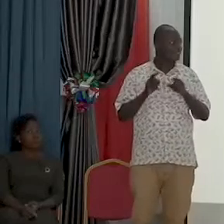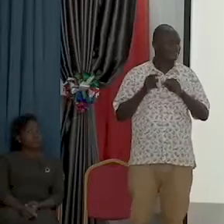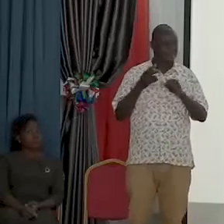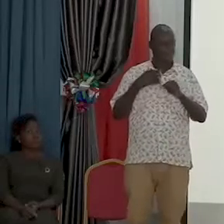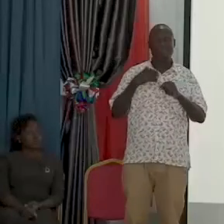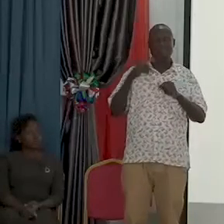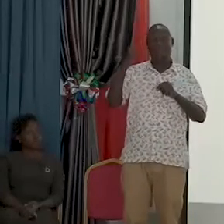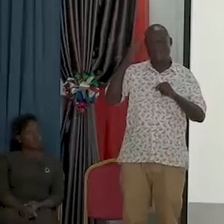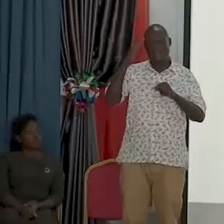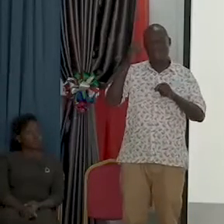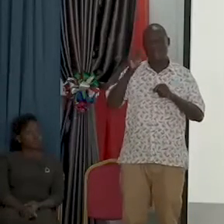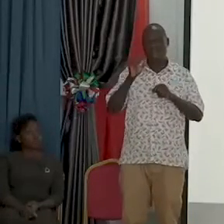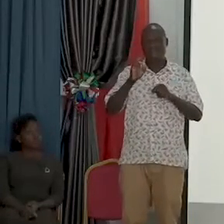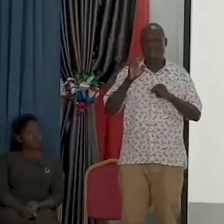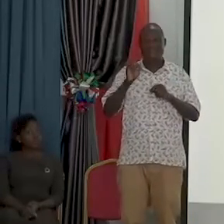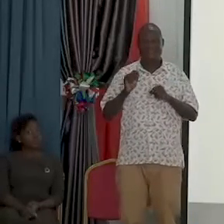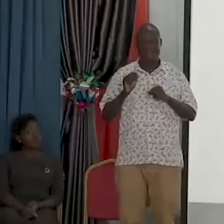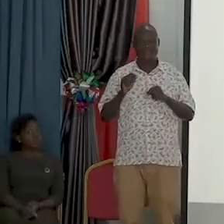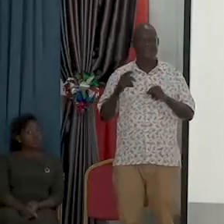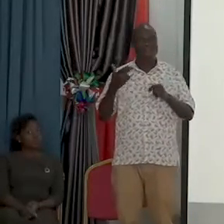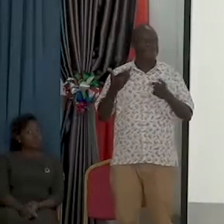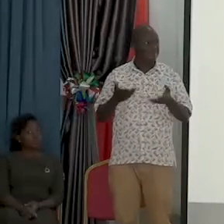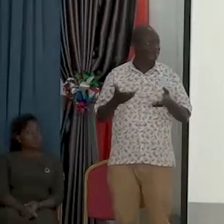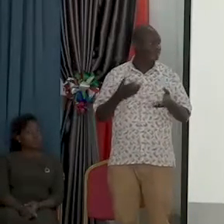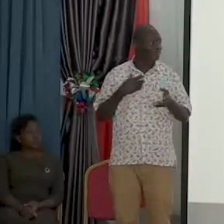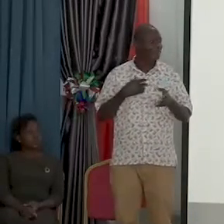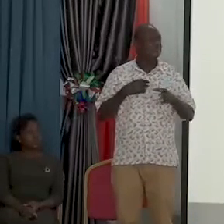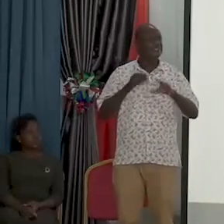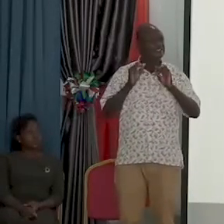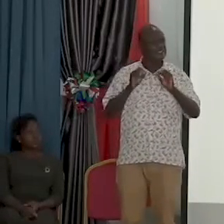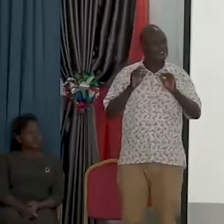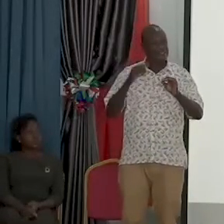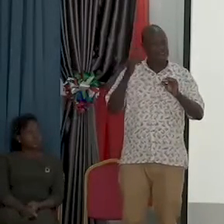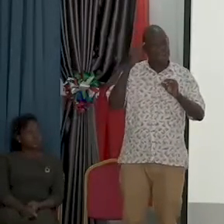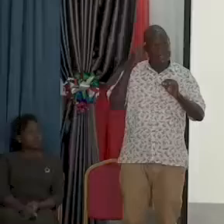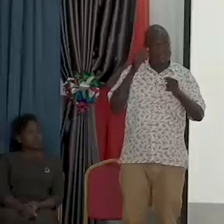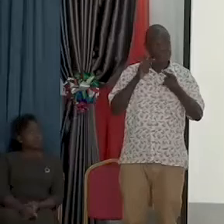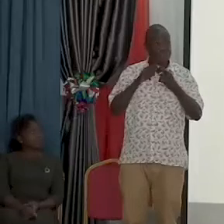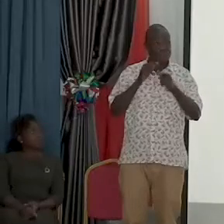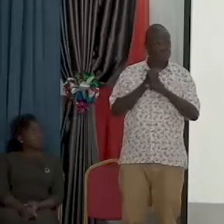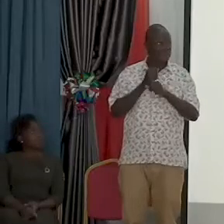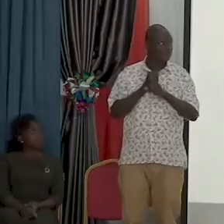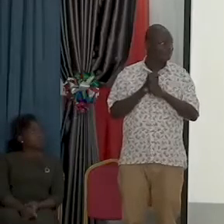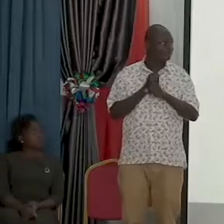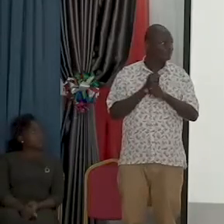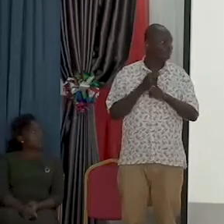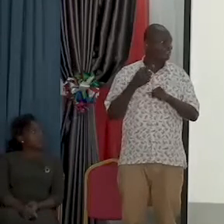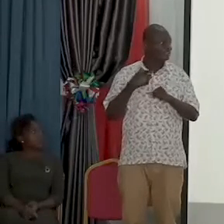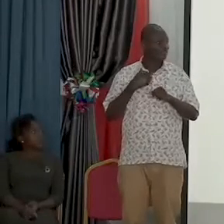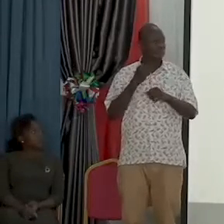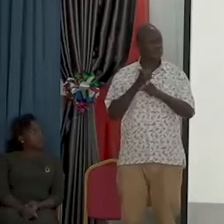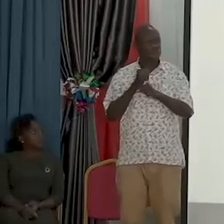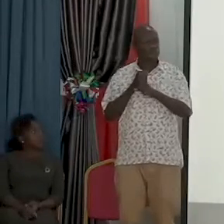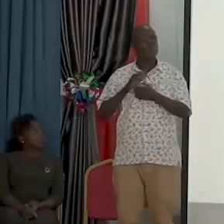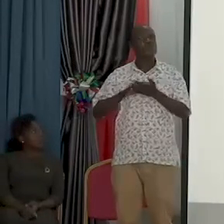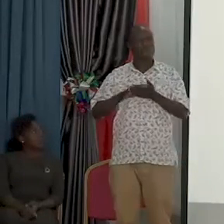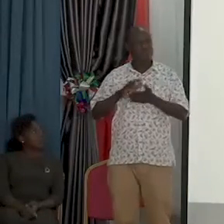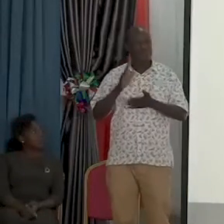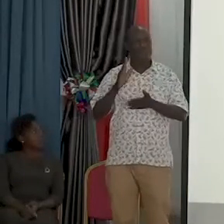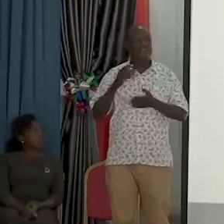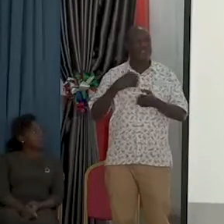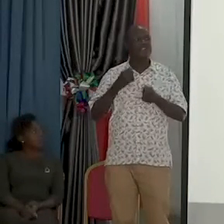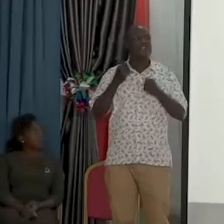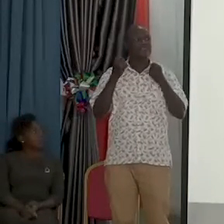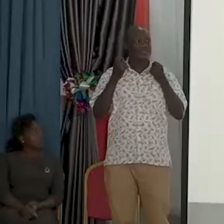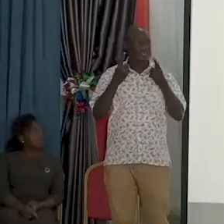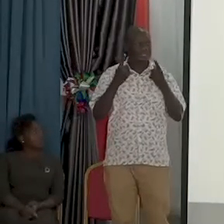mindset. This is something that you train your mind to do. And it's a challenging thing to do when what I understand is